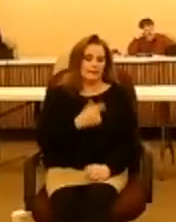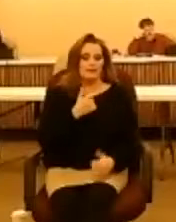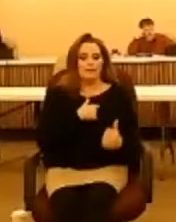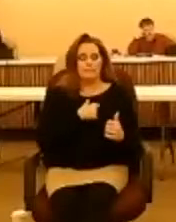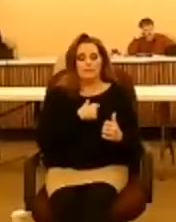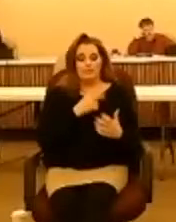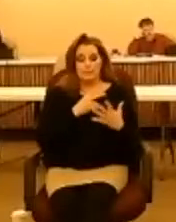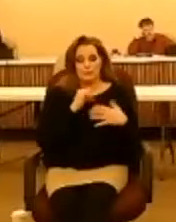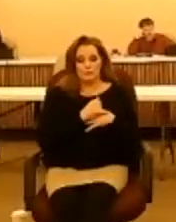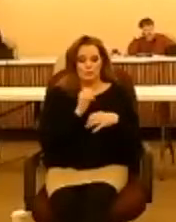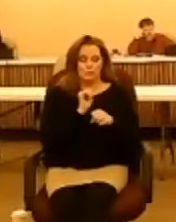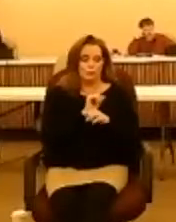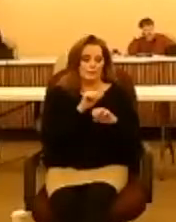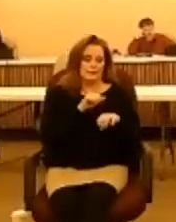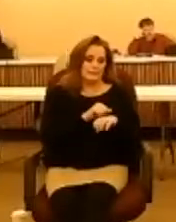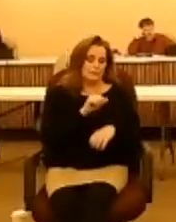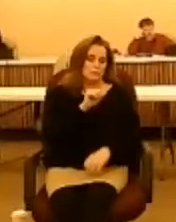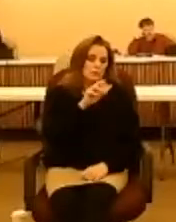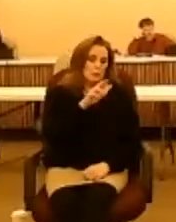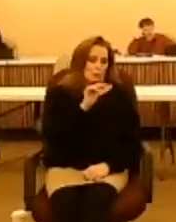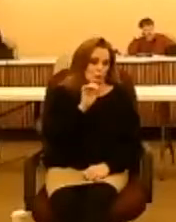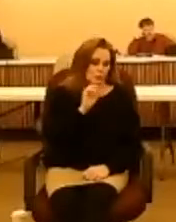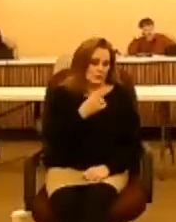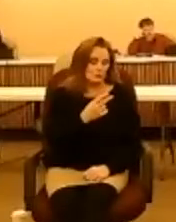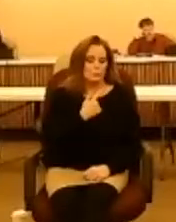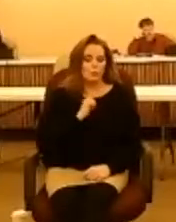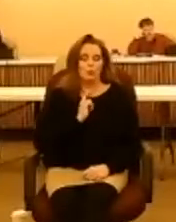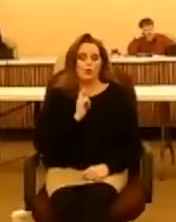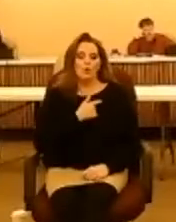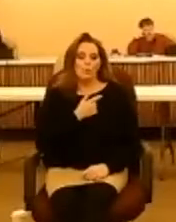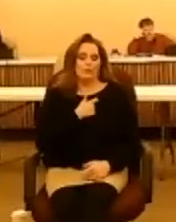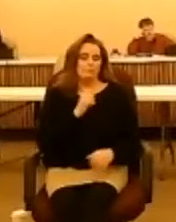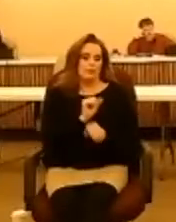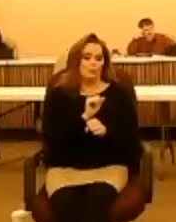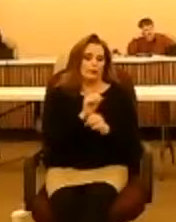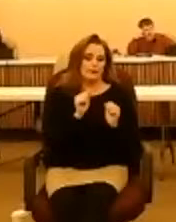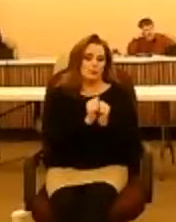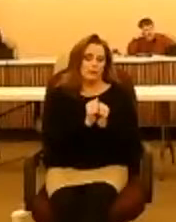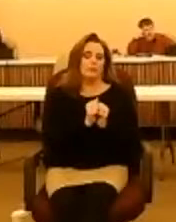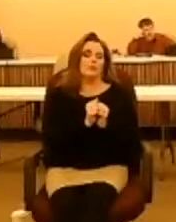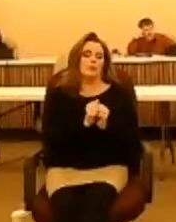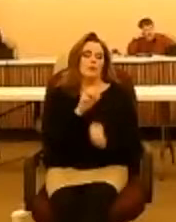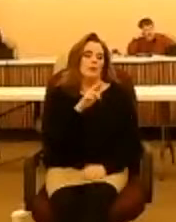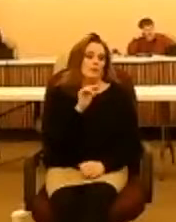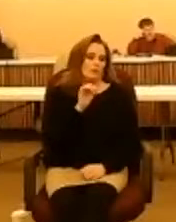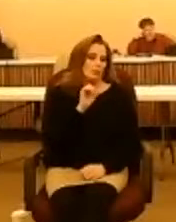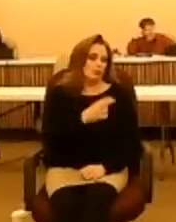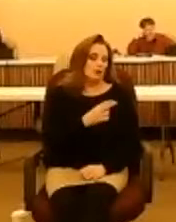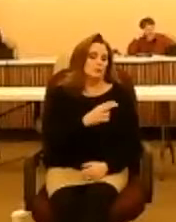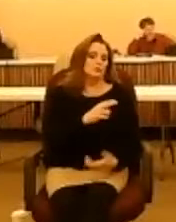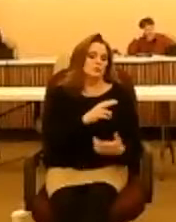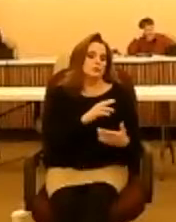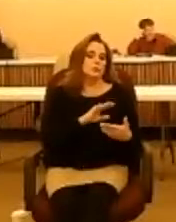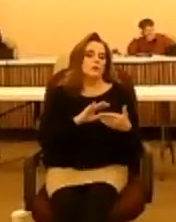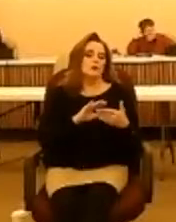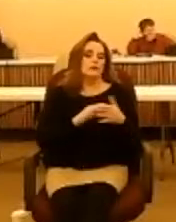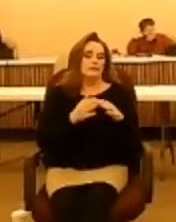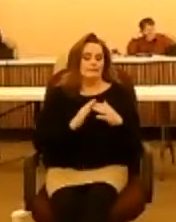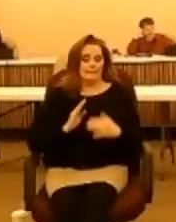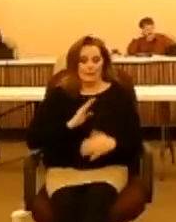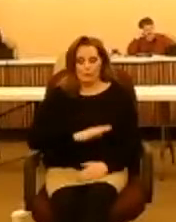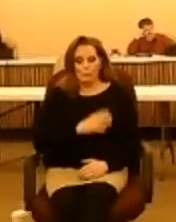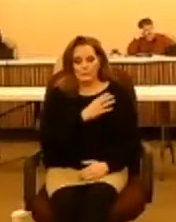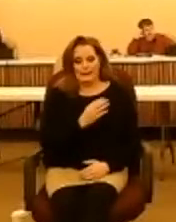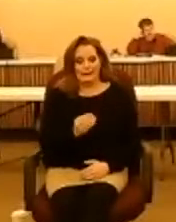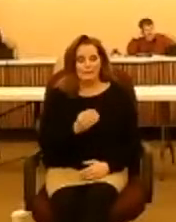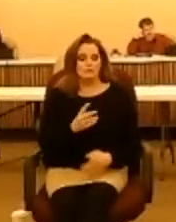Rush. We've been working with the Rush Town Supervisor and the Rush Town Board,